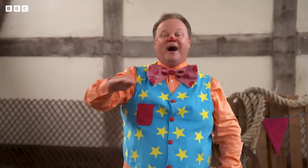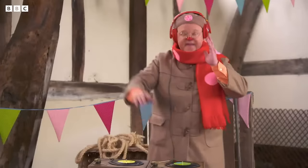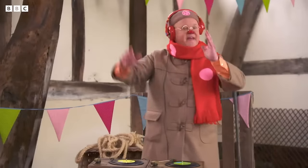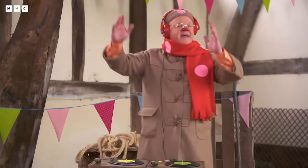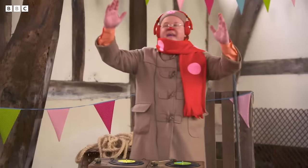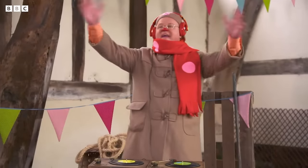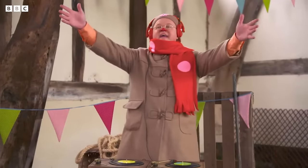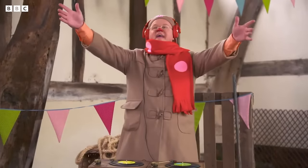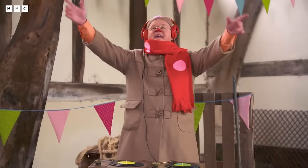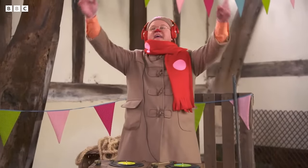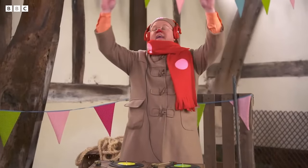farm,